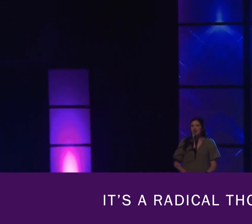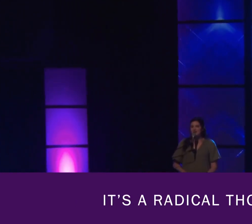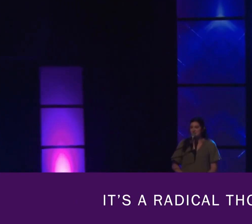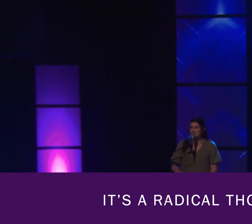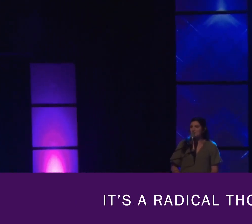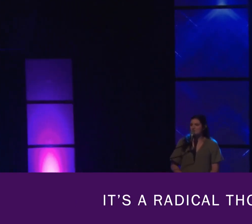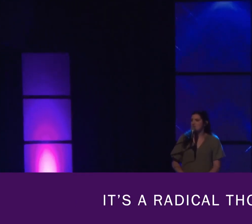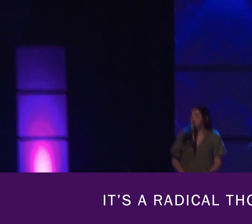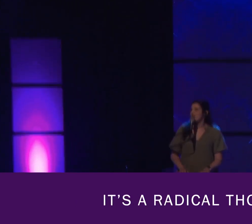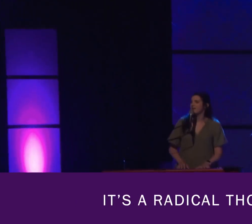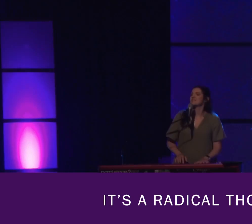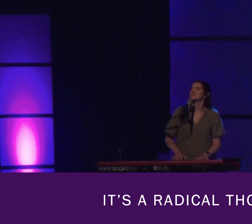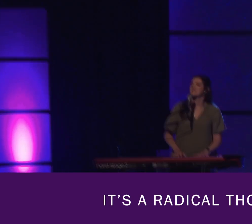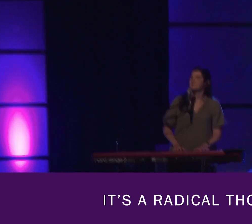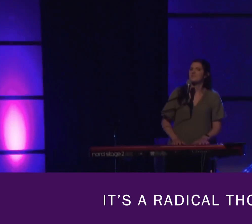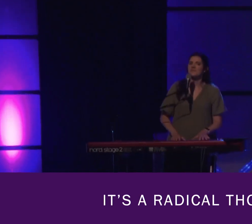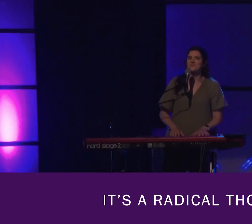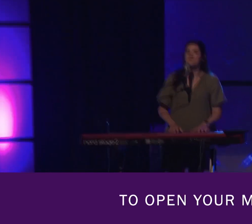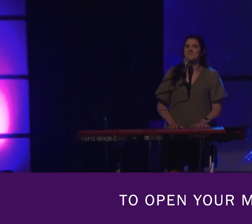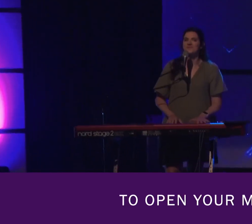a radical thought